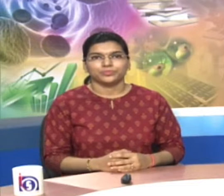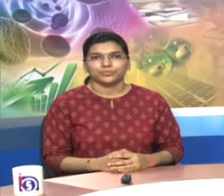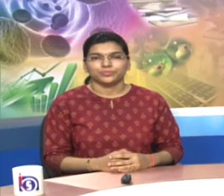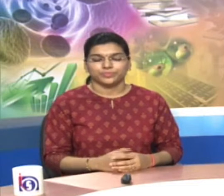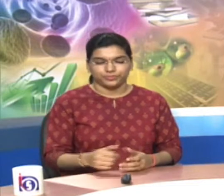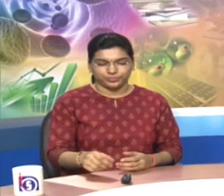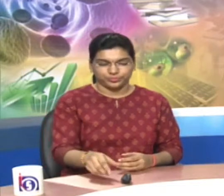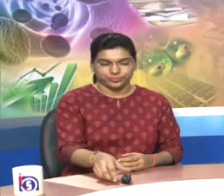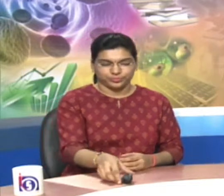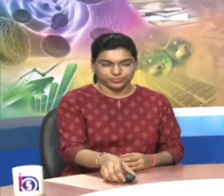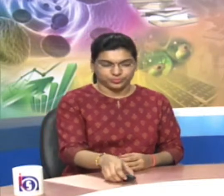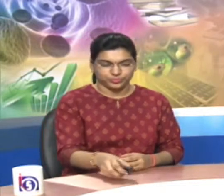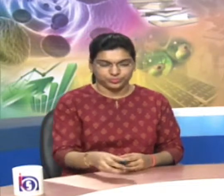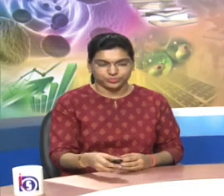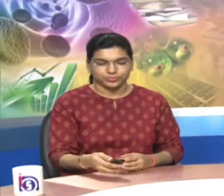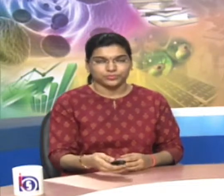This is our today's topic.